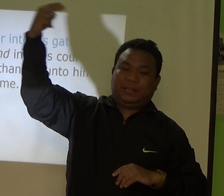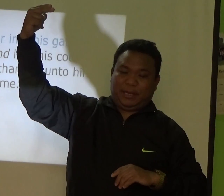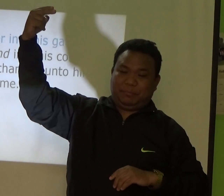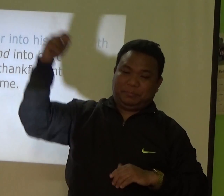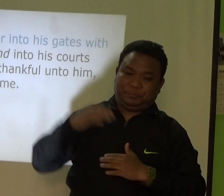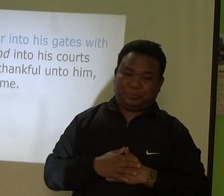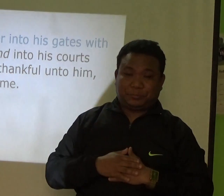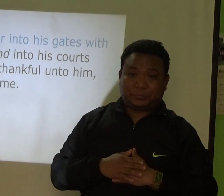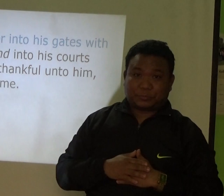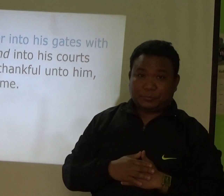name.